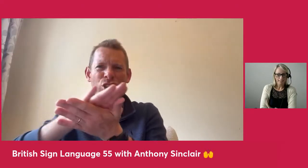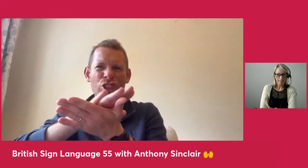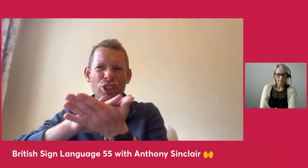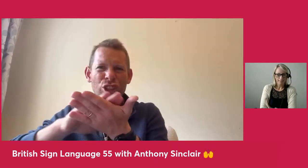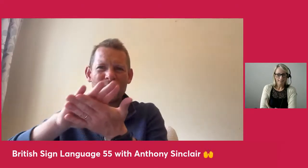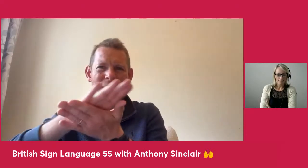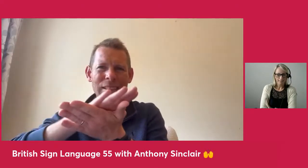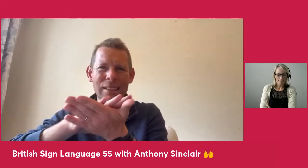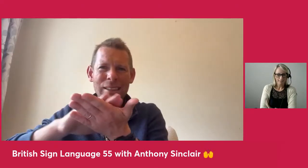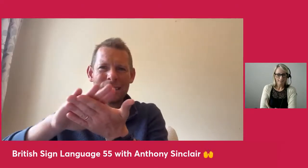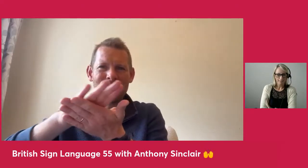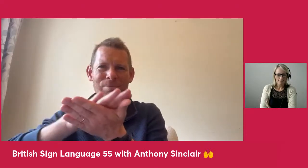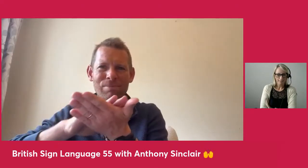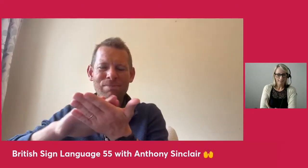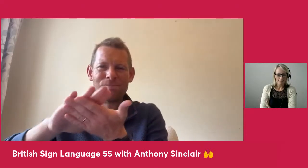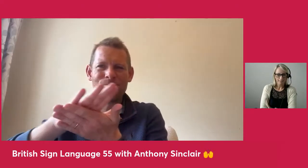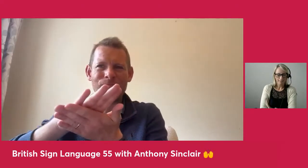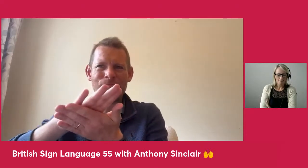Clean.